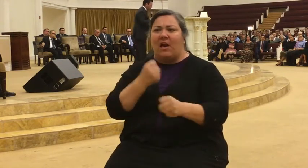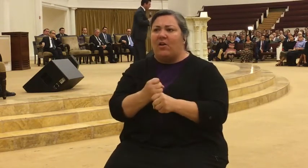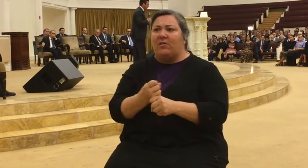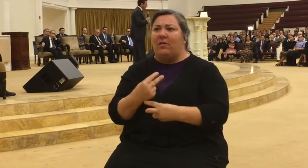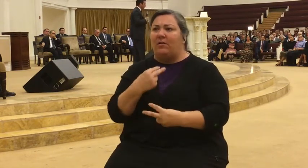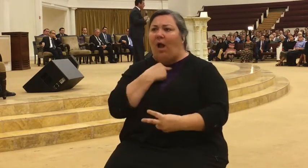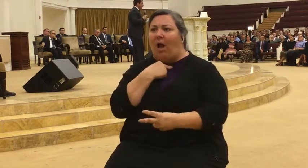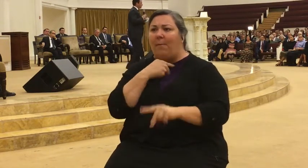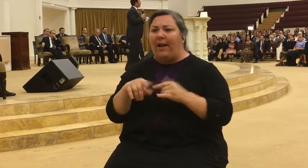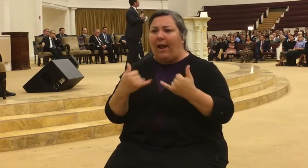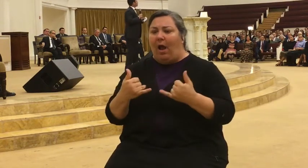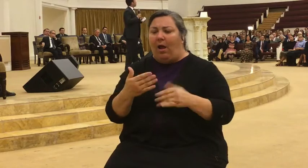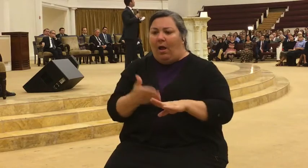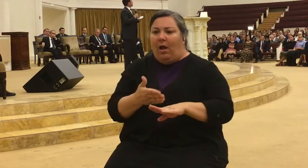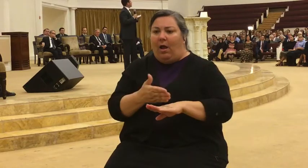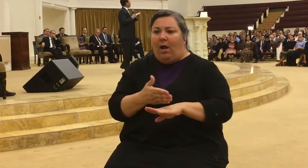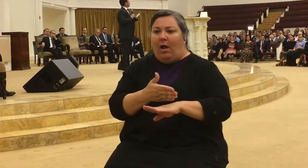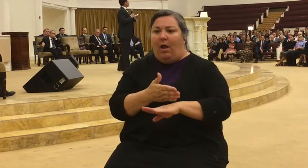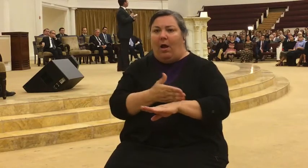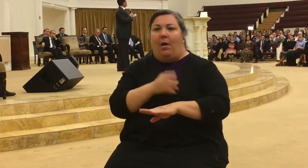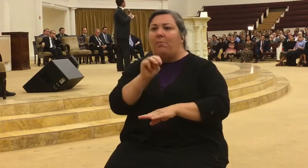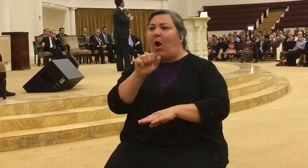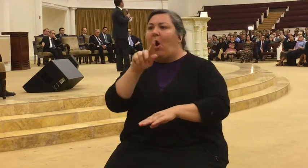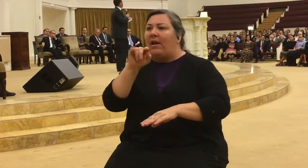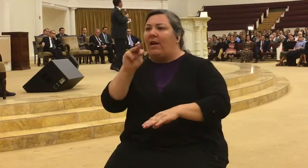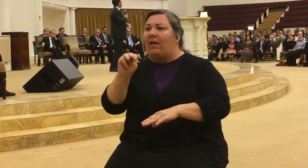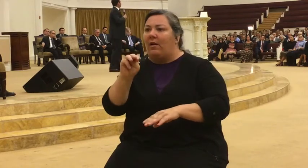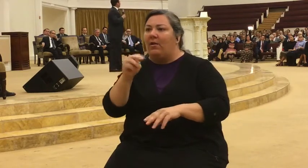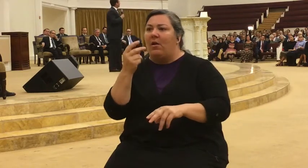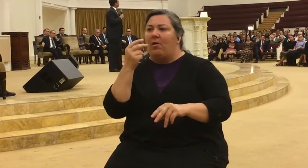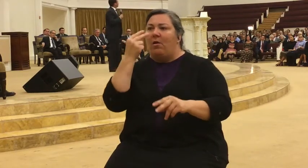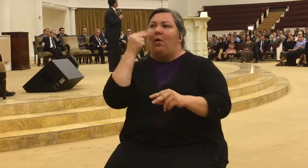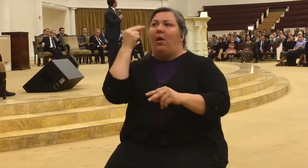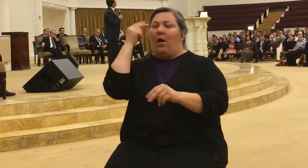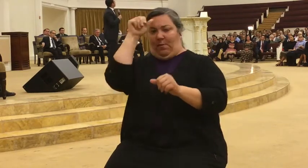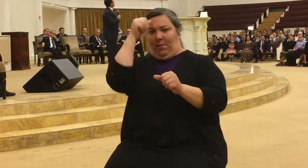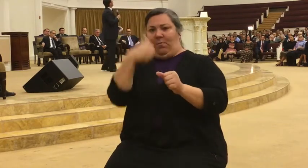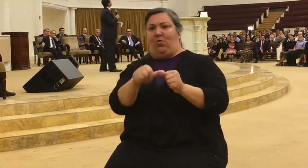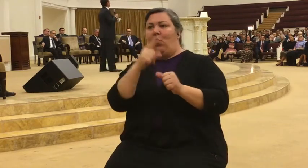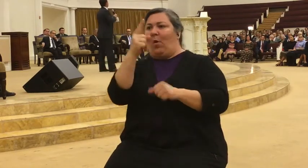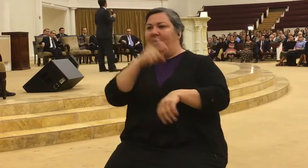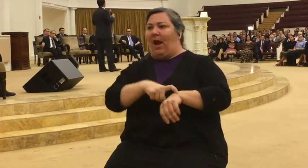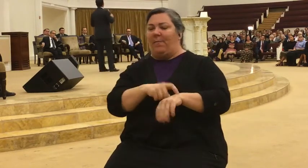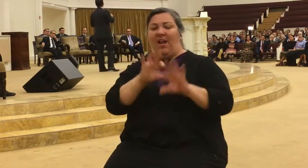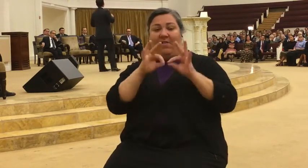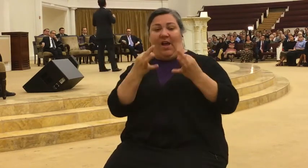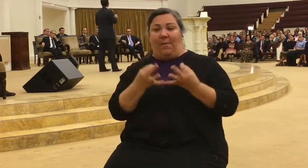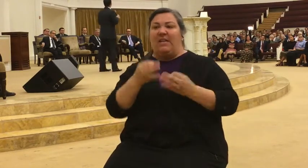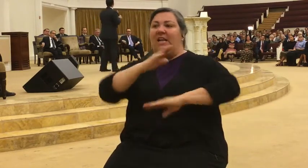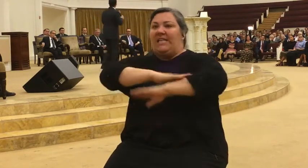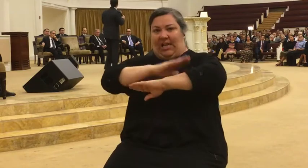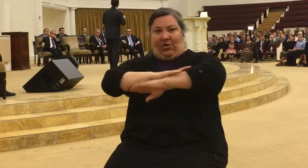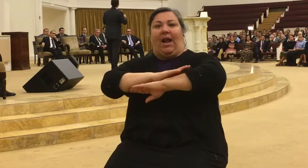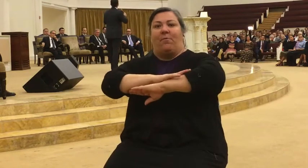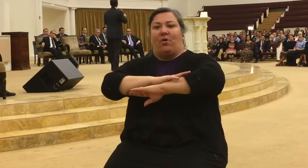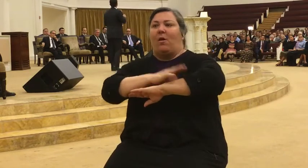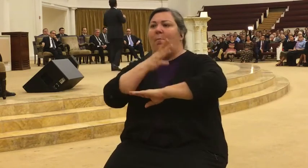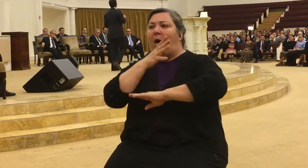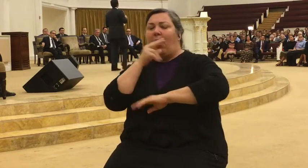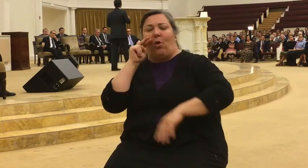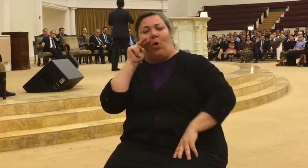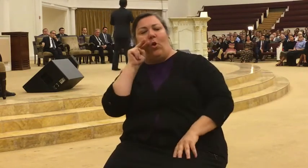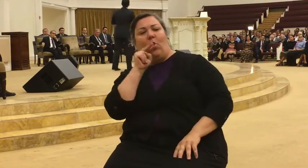ago. Martin recalls one particular moment at a dinner table. His family is there, and his mother looks across the table